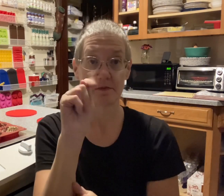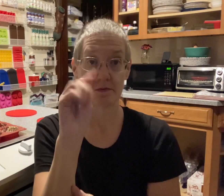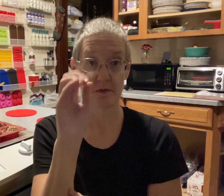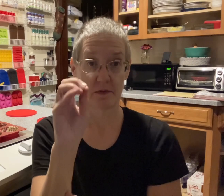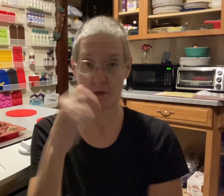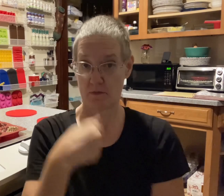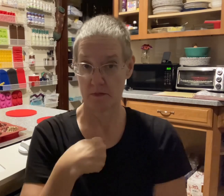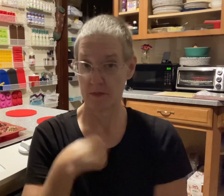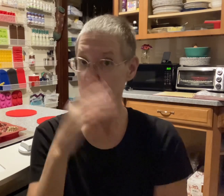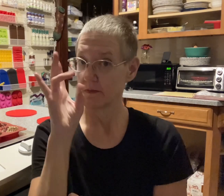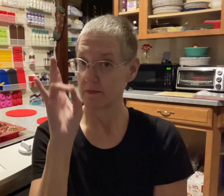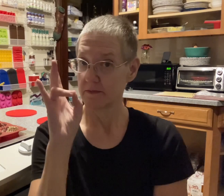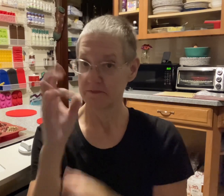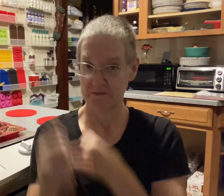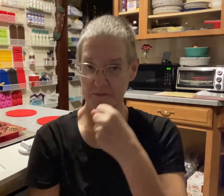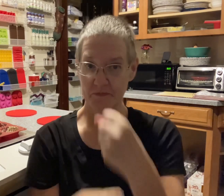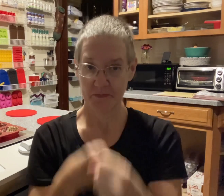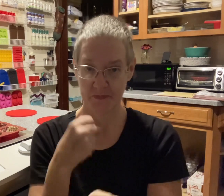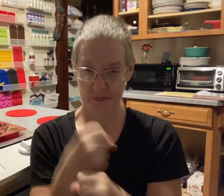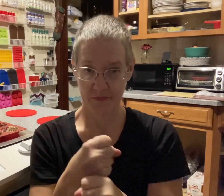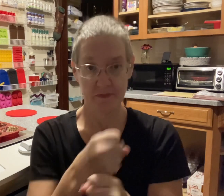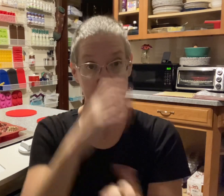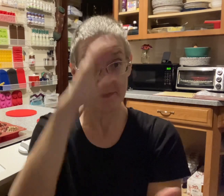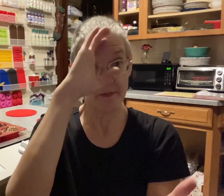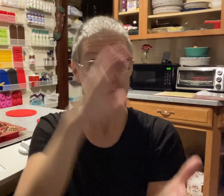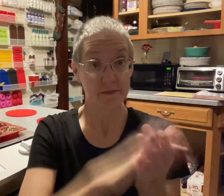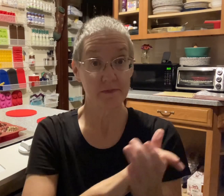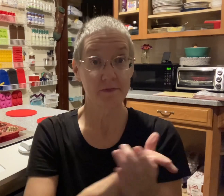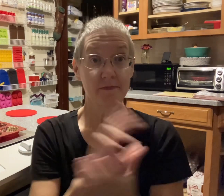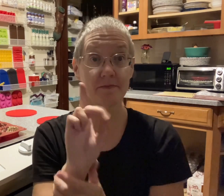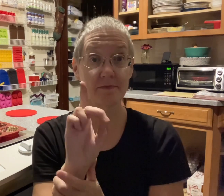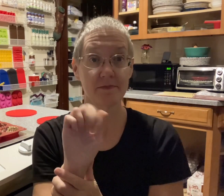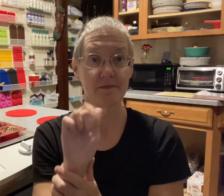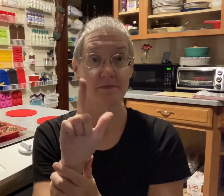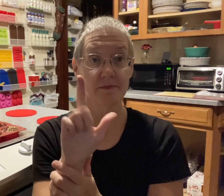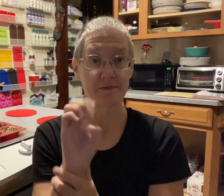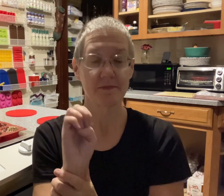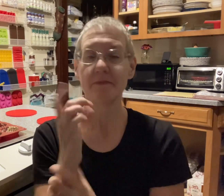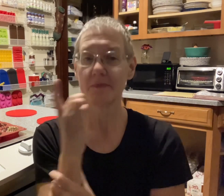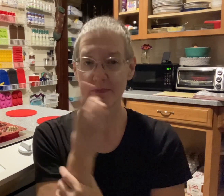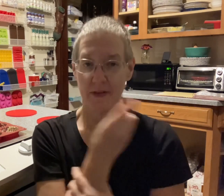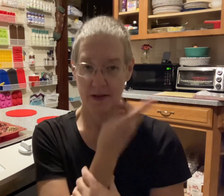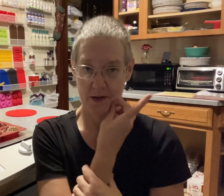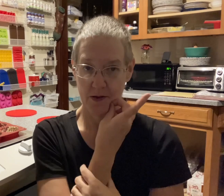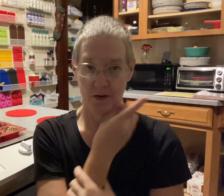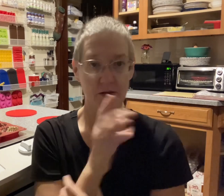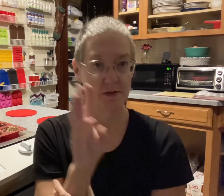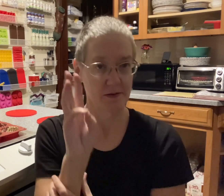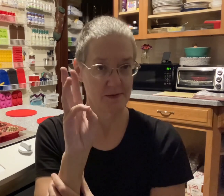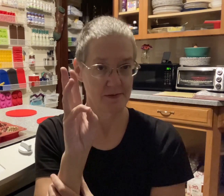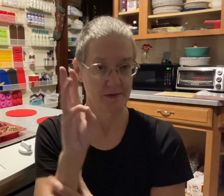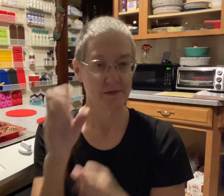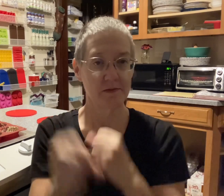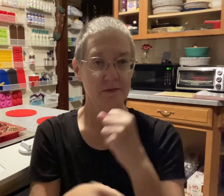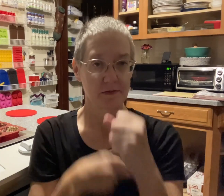So I've been keto for 7 years. And my husband Dale, he's been keto for 6